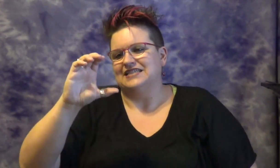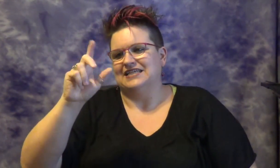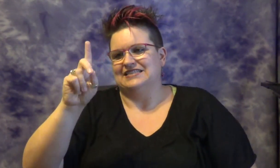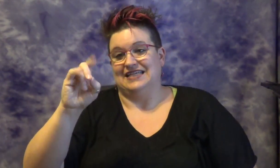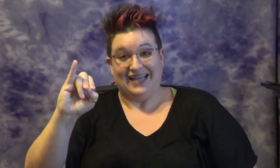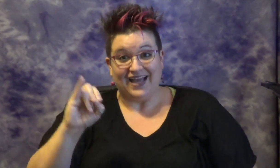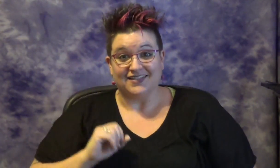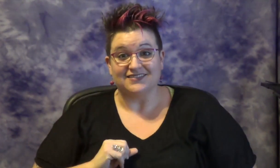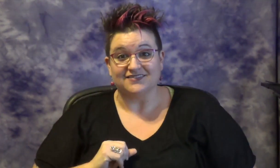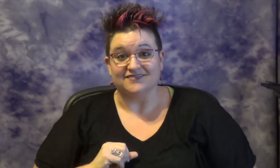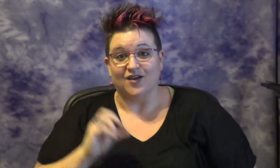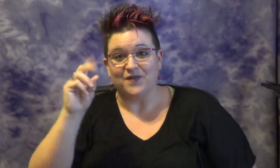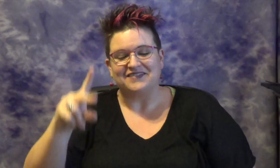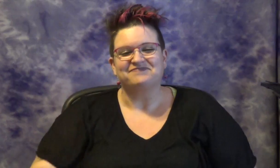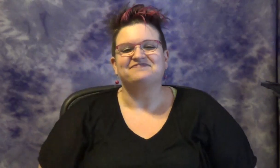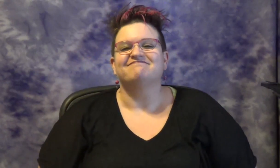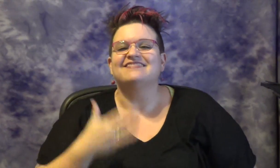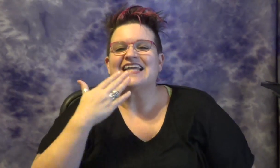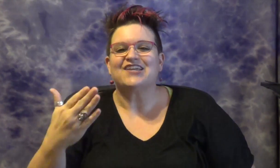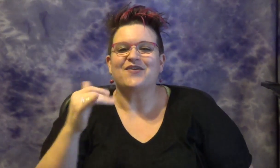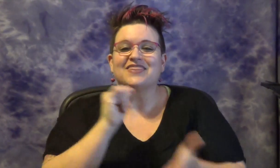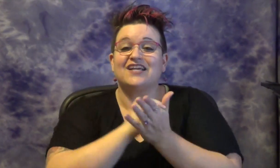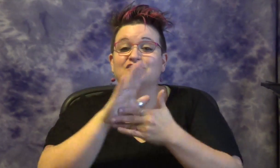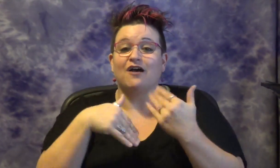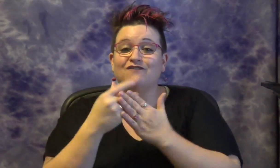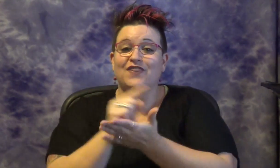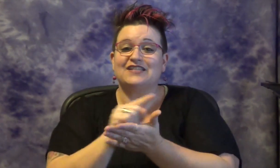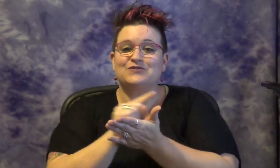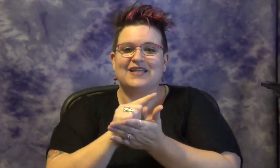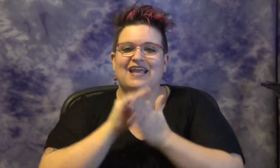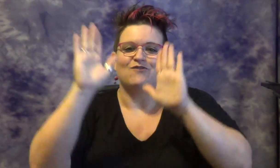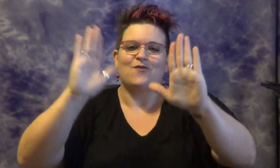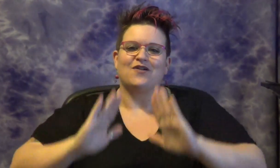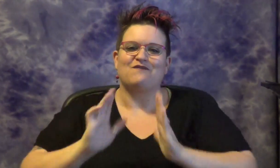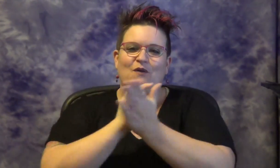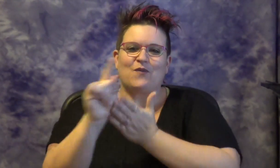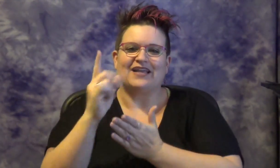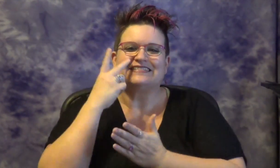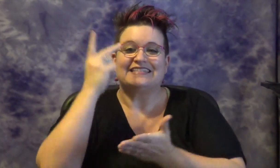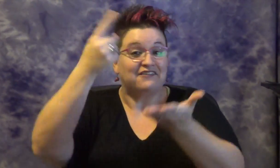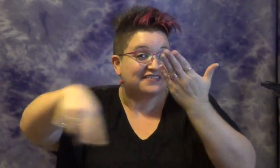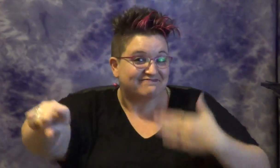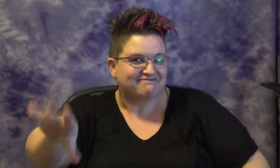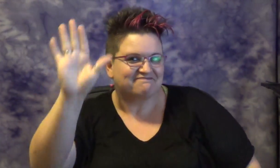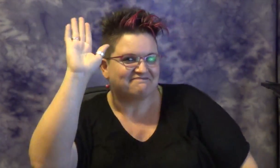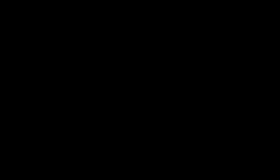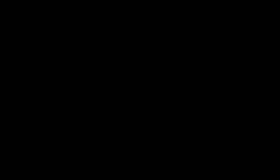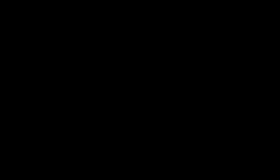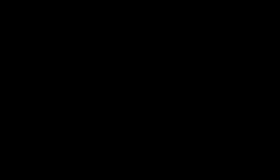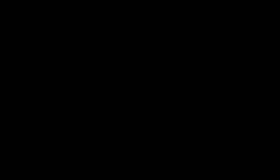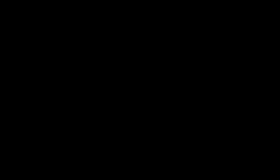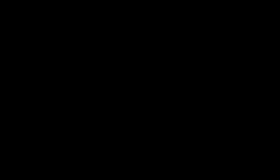please welcome CDIs anytime that you can work with them. Thank you so much. Thank you for this week. See you next week.